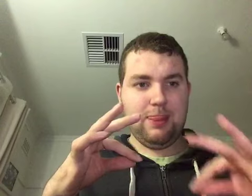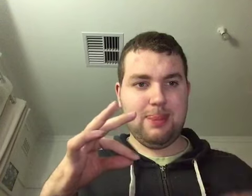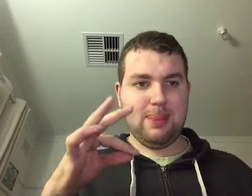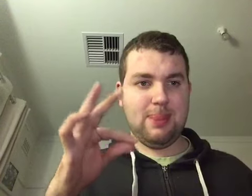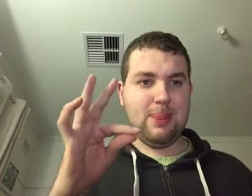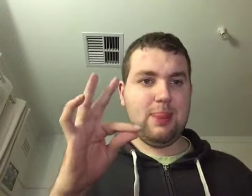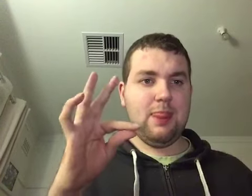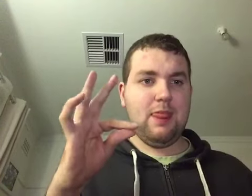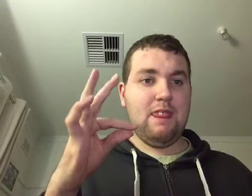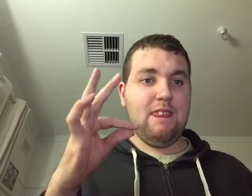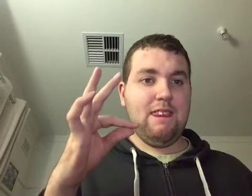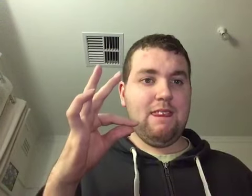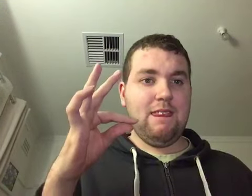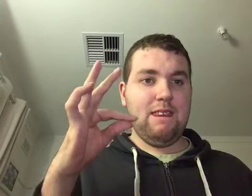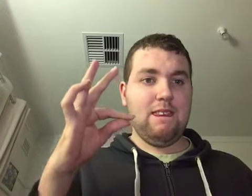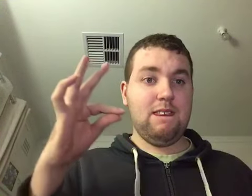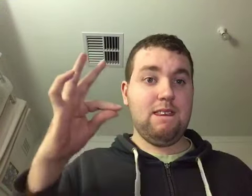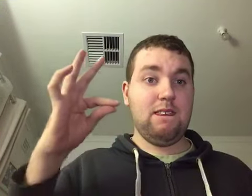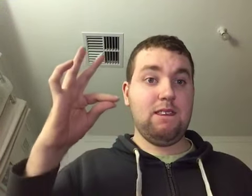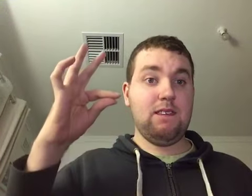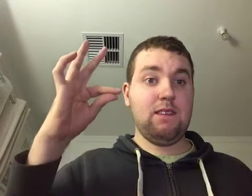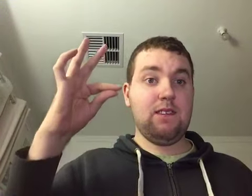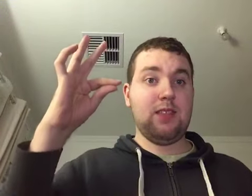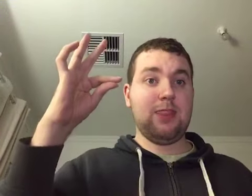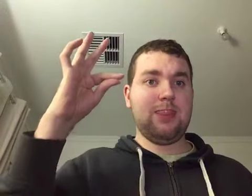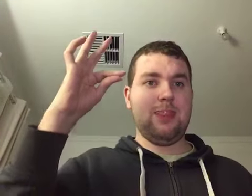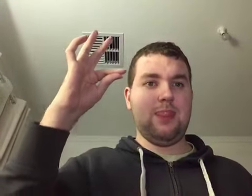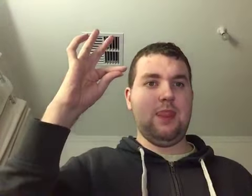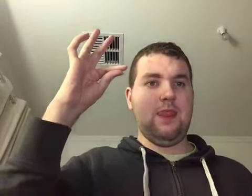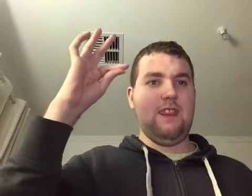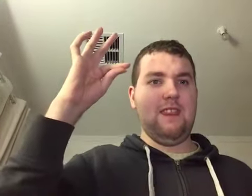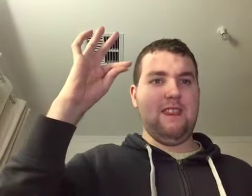What What the? Put your leg